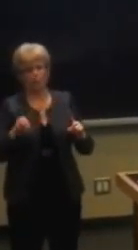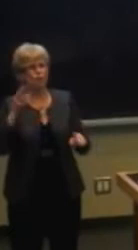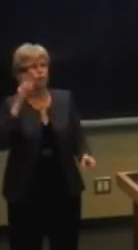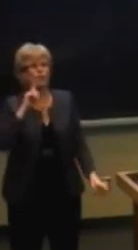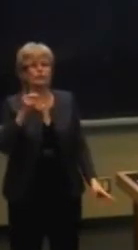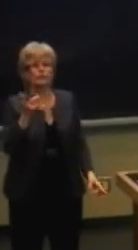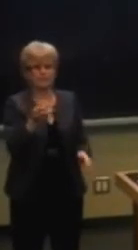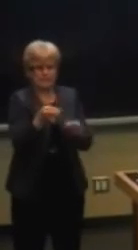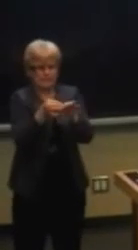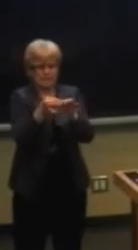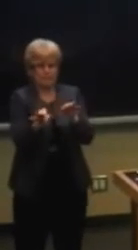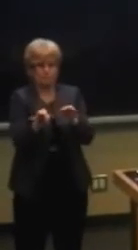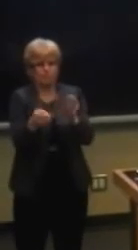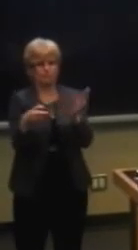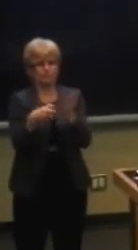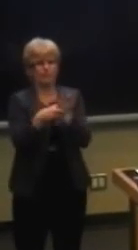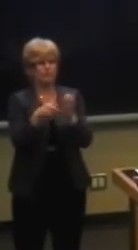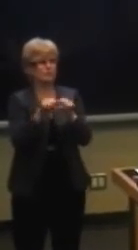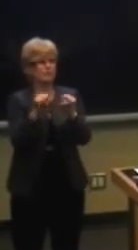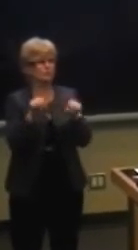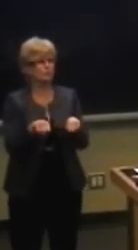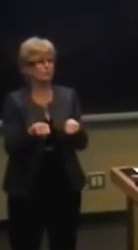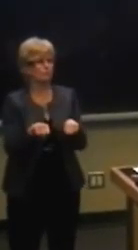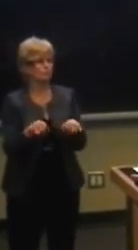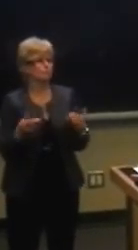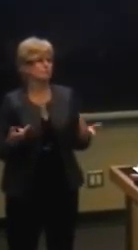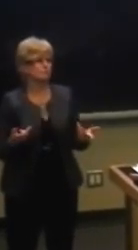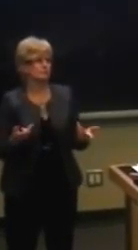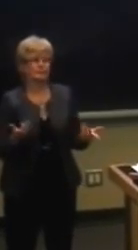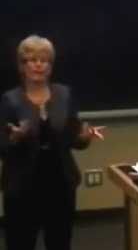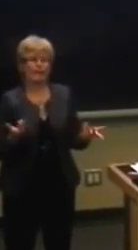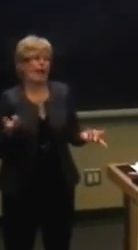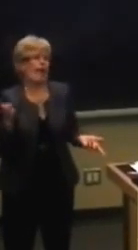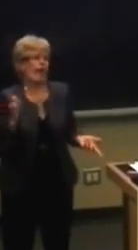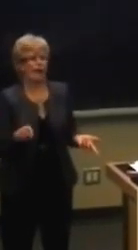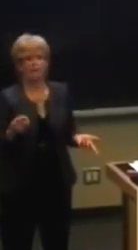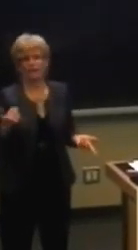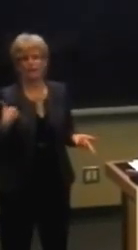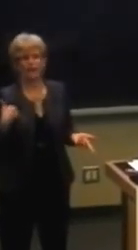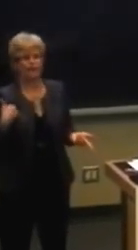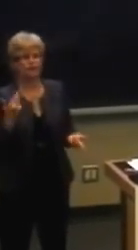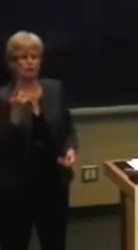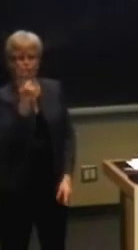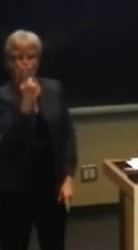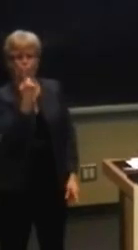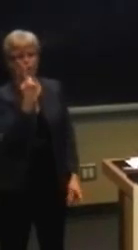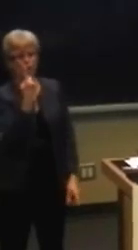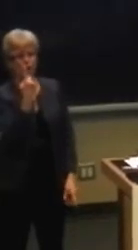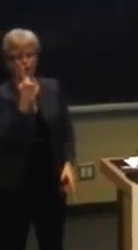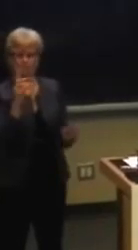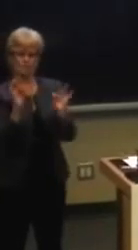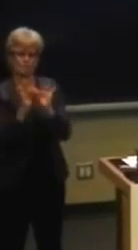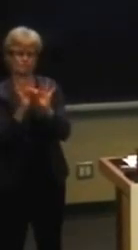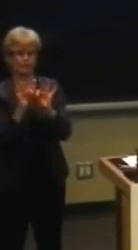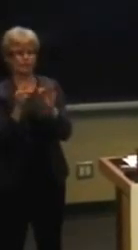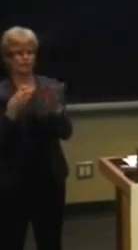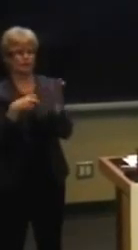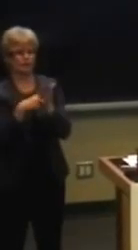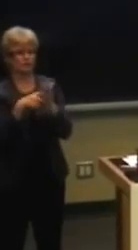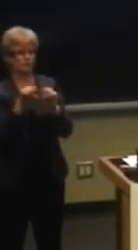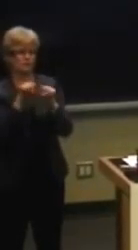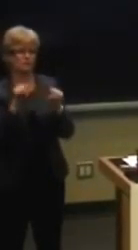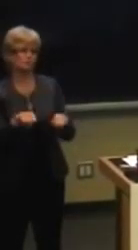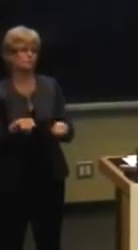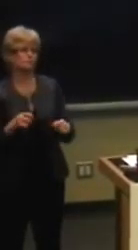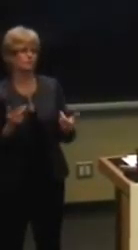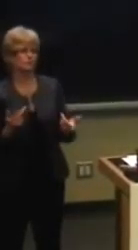simple fare system. It is the necessary evil of having a one fare system. So it is a complexity